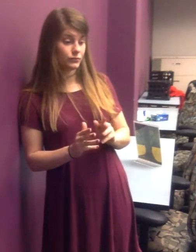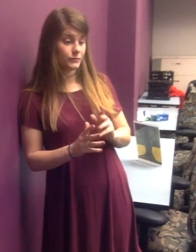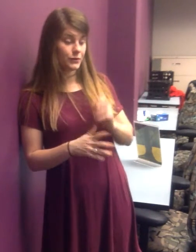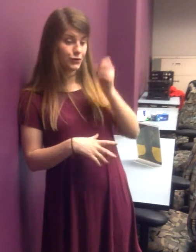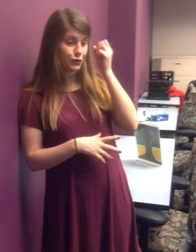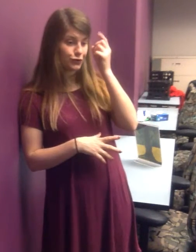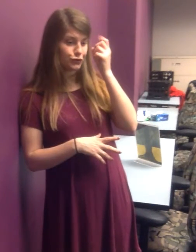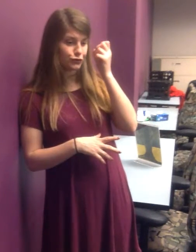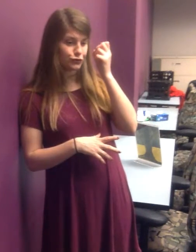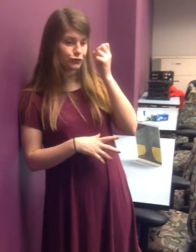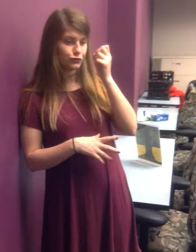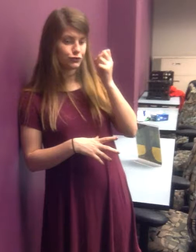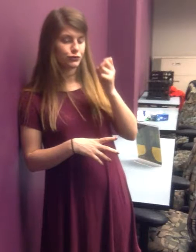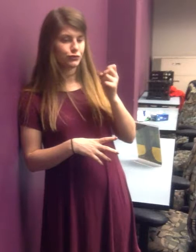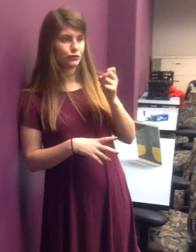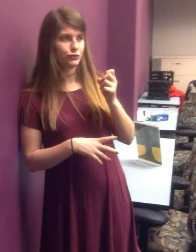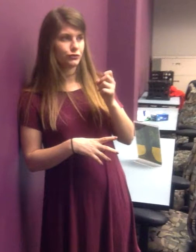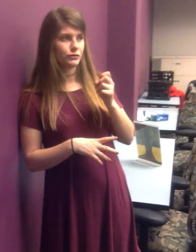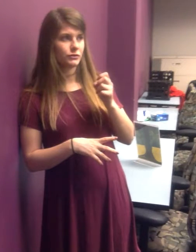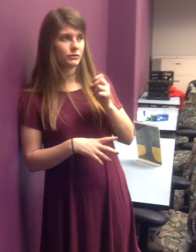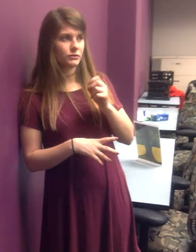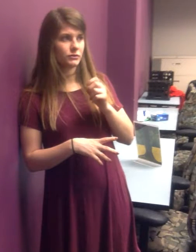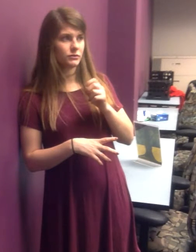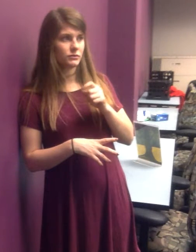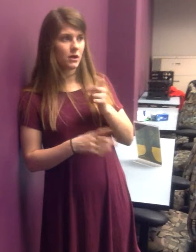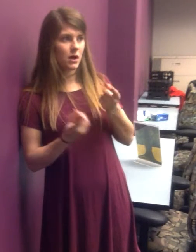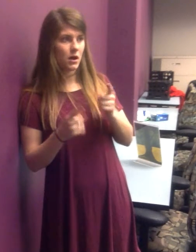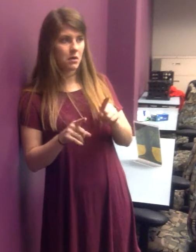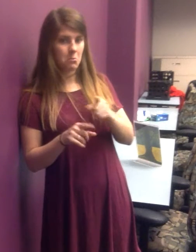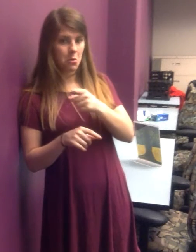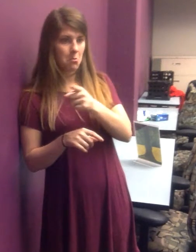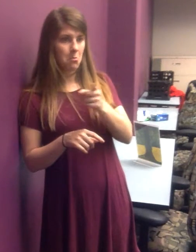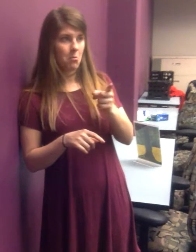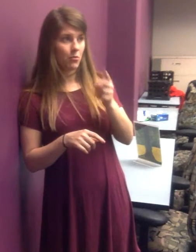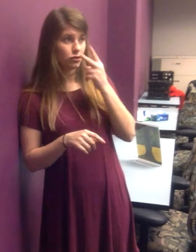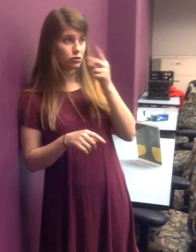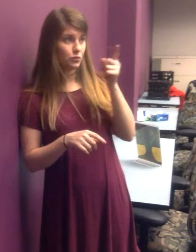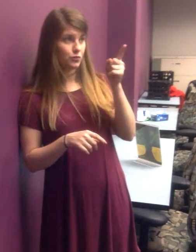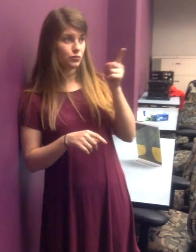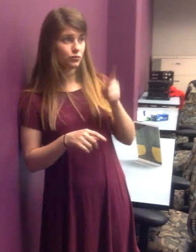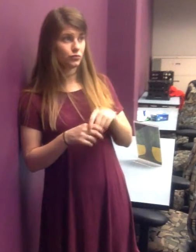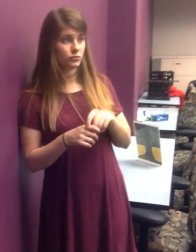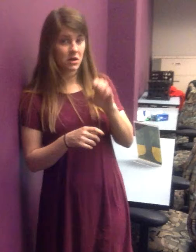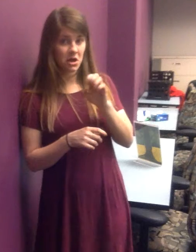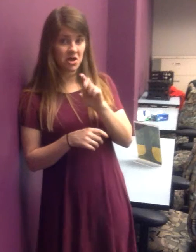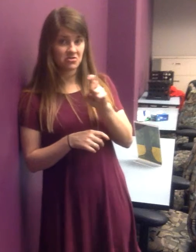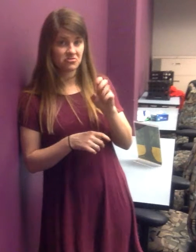At ExxonMobil shareholder meetings, some of these activists and dissenters started turning up to protest ExxonMobil's funding of